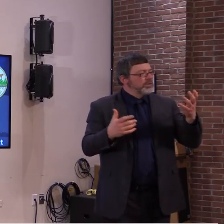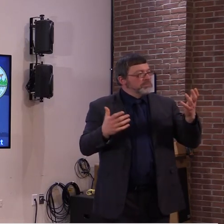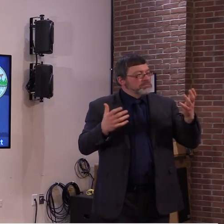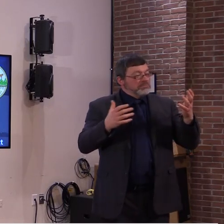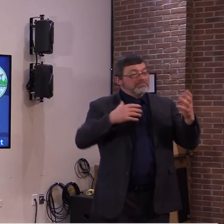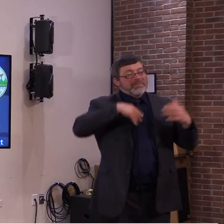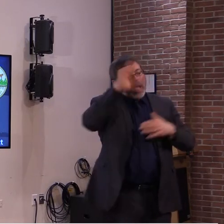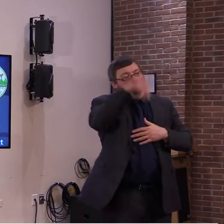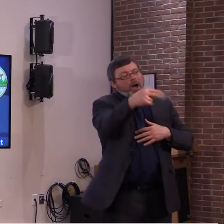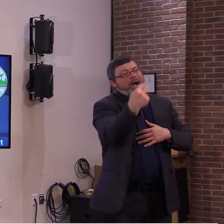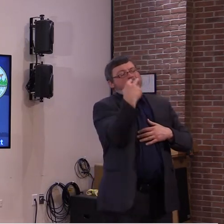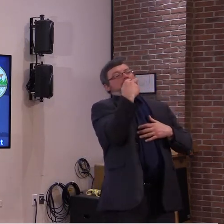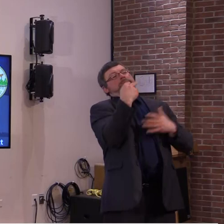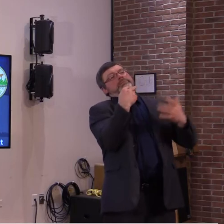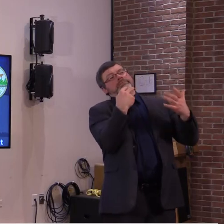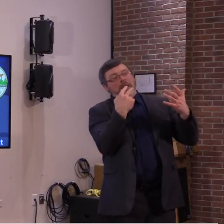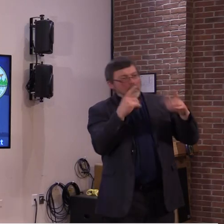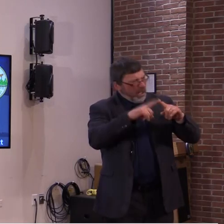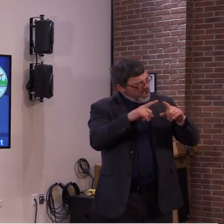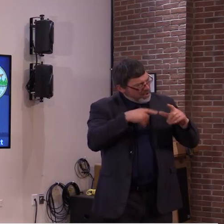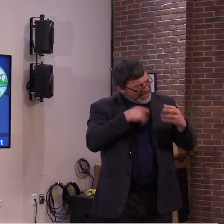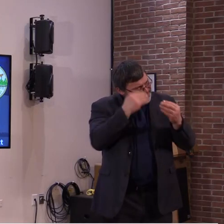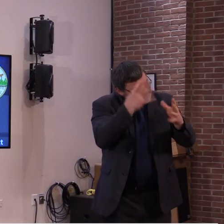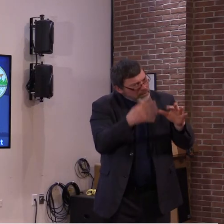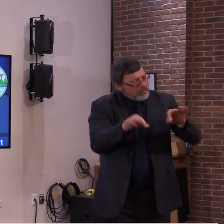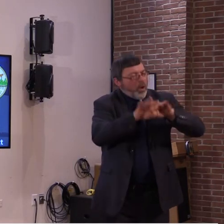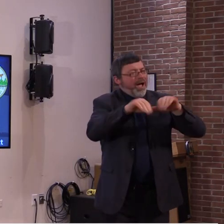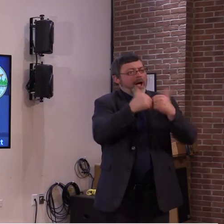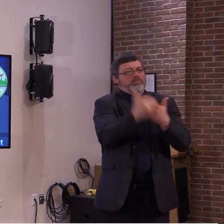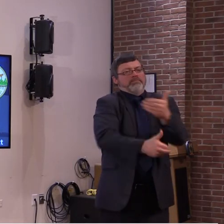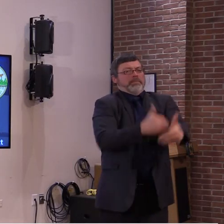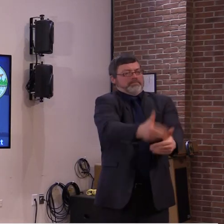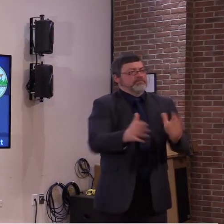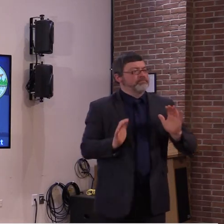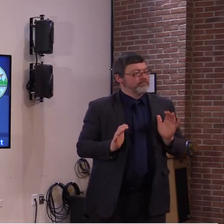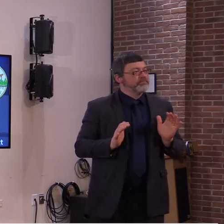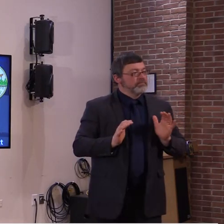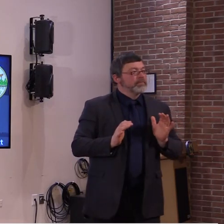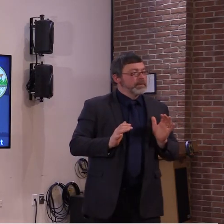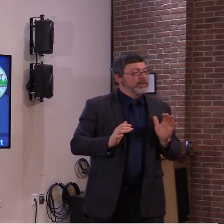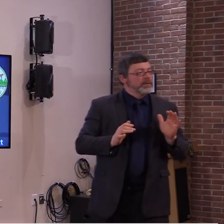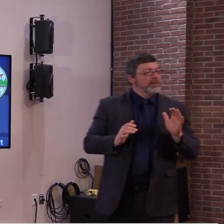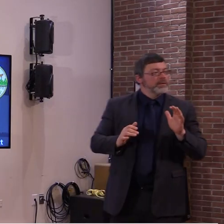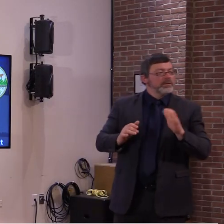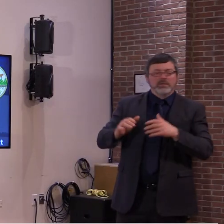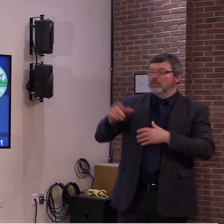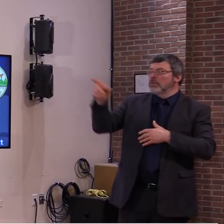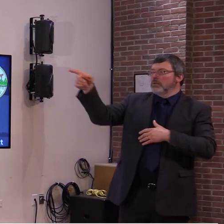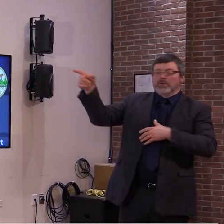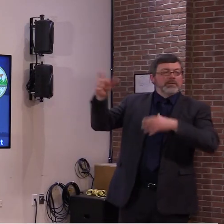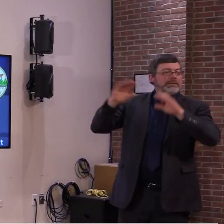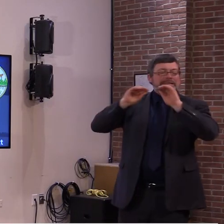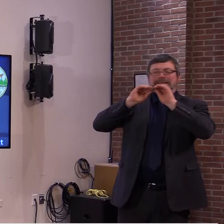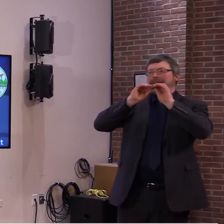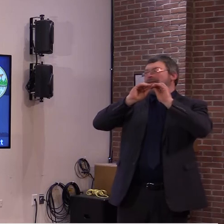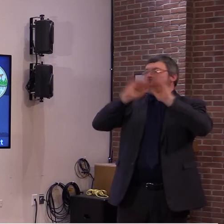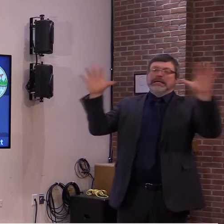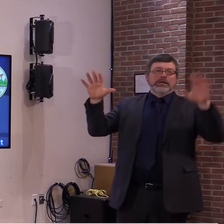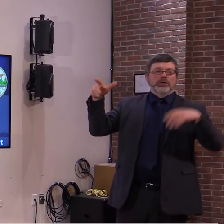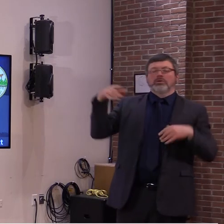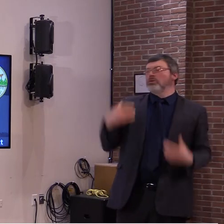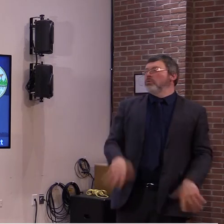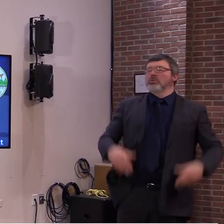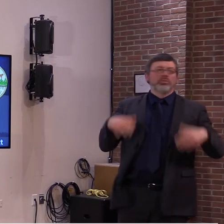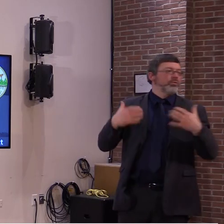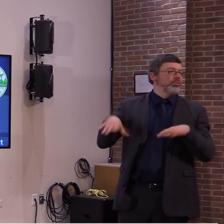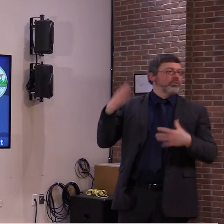through. It is, and actually that was very helpful, Dr. Levine, because that gives us a sense of, okay, well, there are the clinics scheduled on those